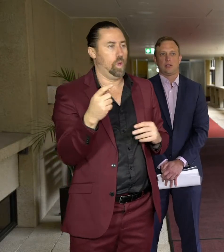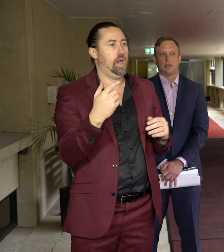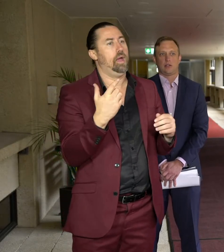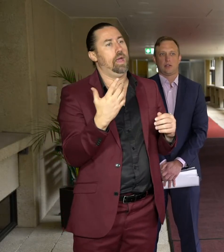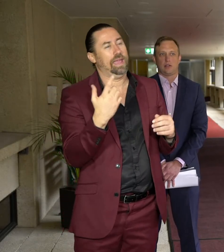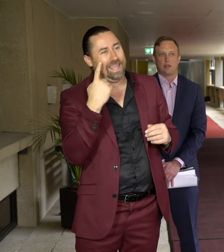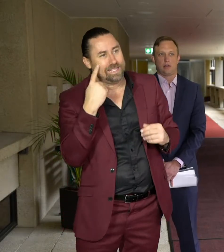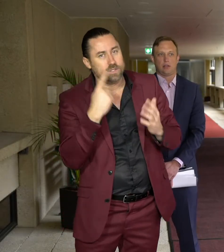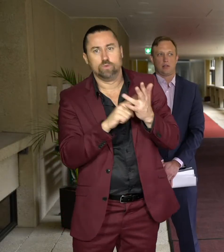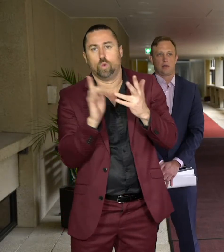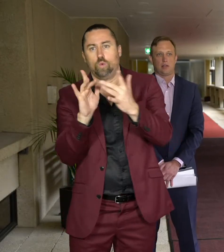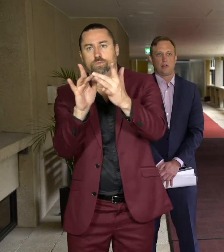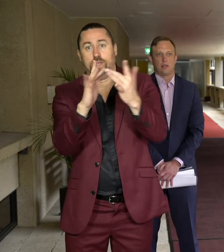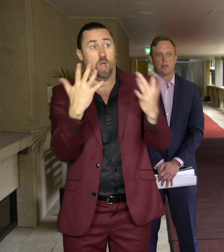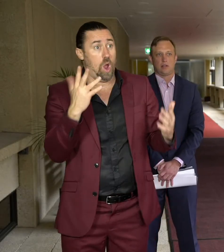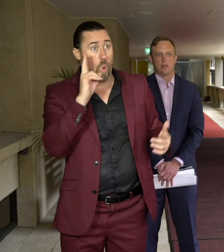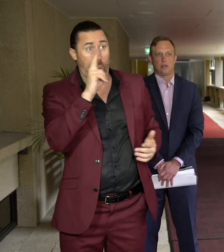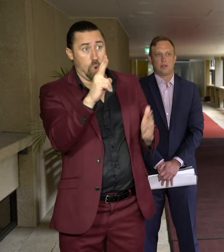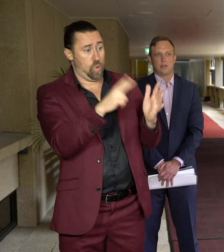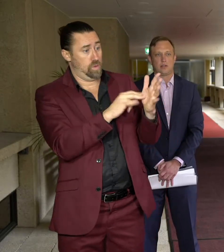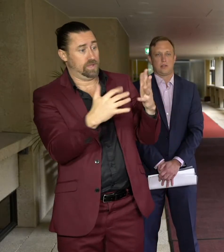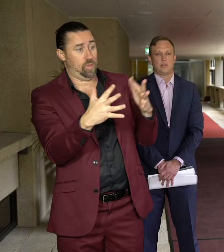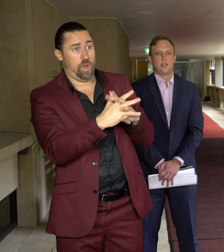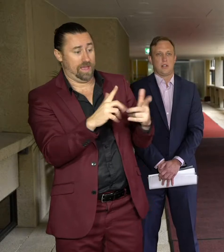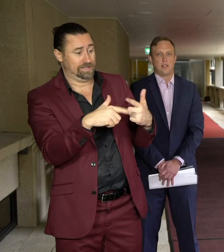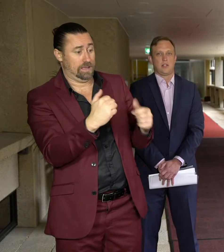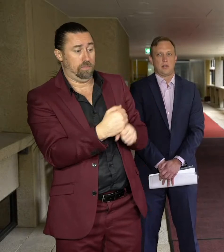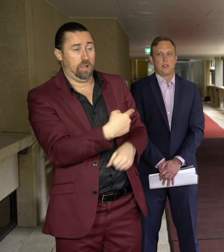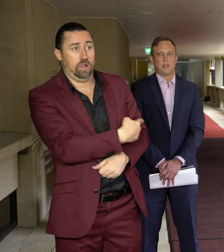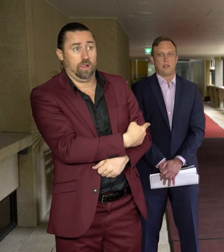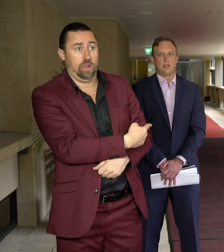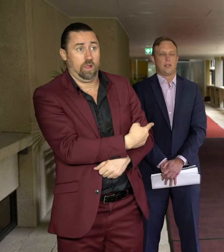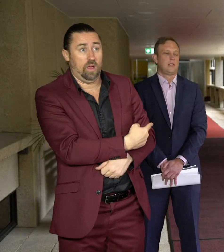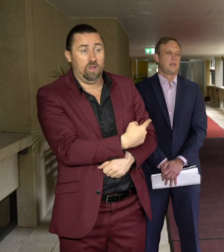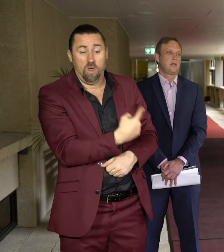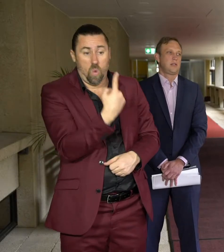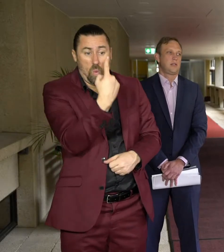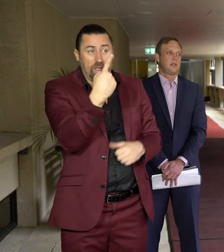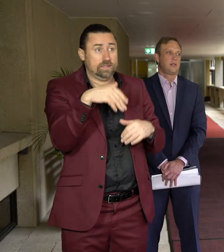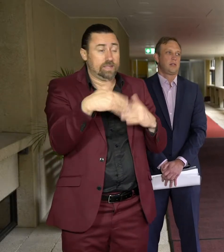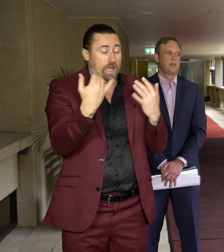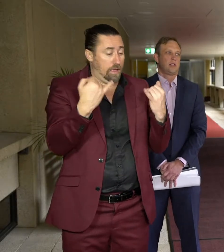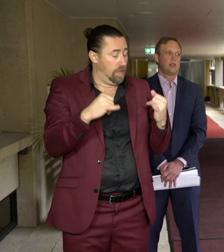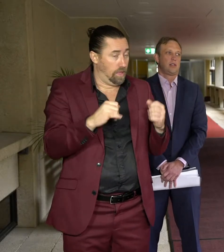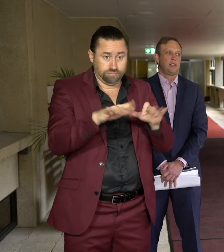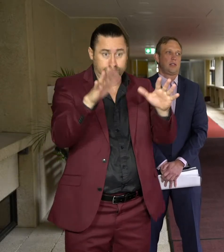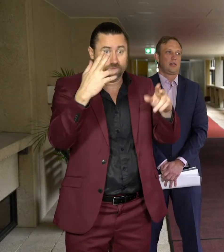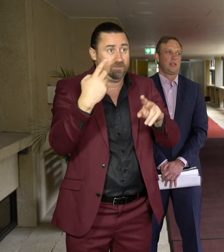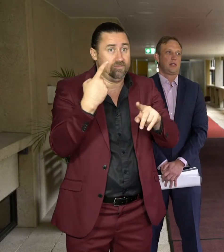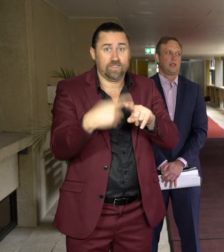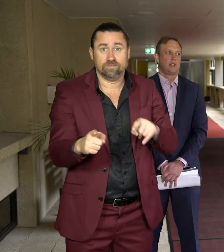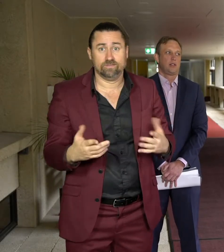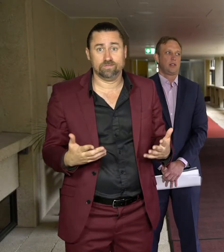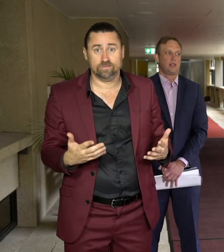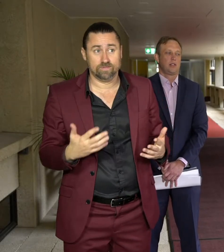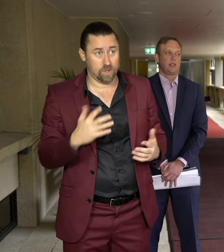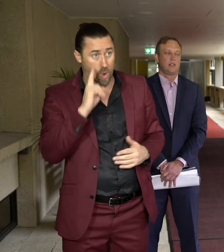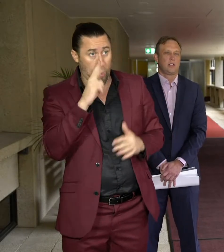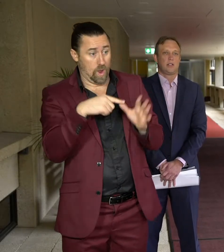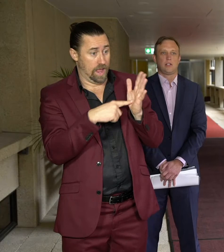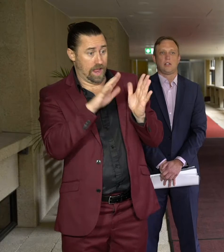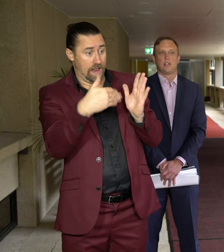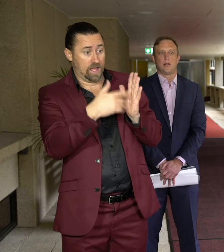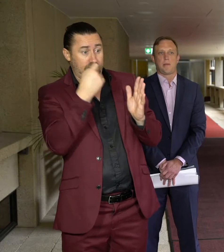And again, when you look at what's happening at New South Wales, timing is critical. And you look at what we faced in the last few days